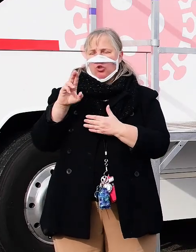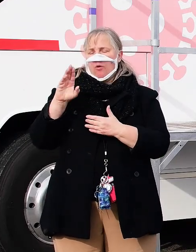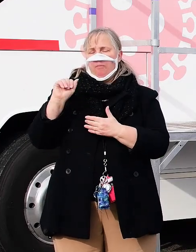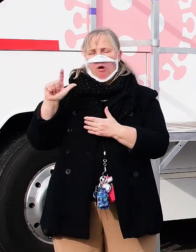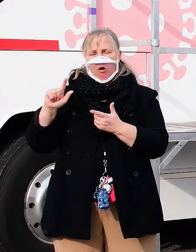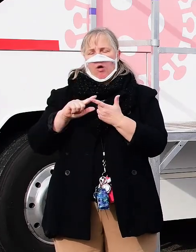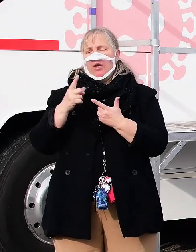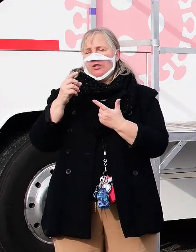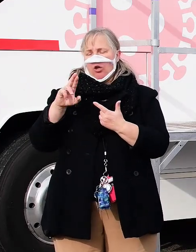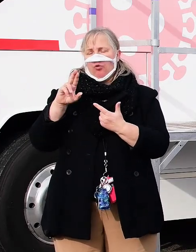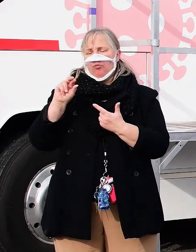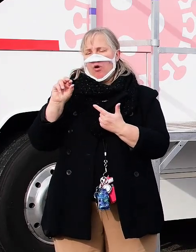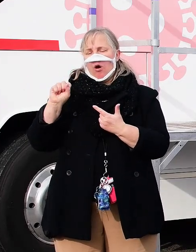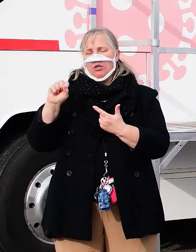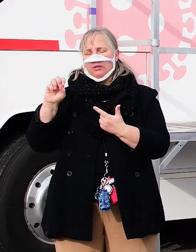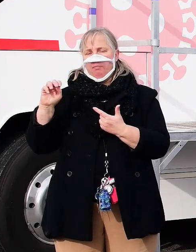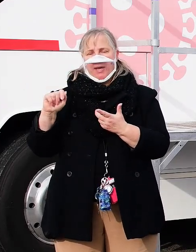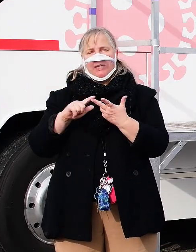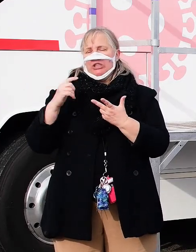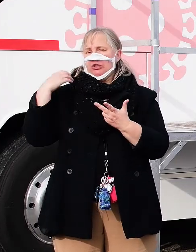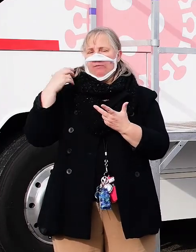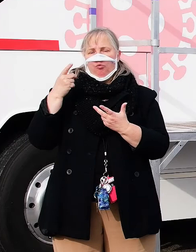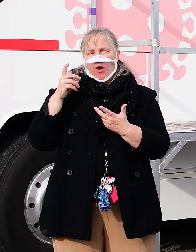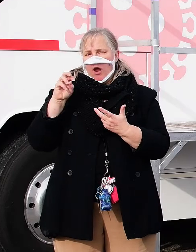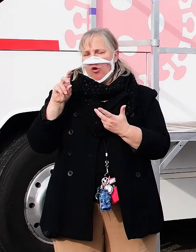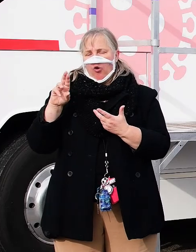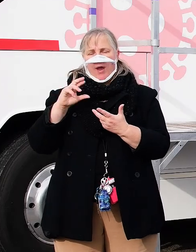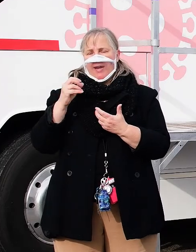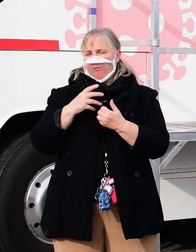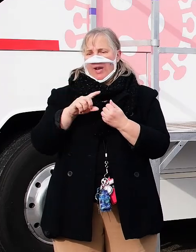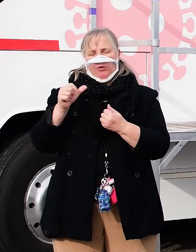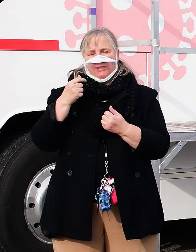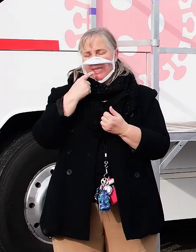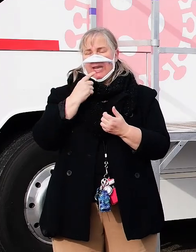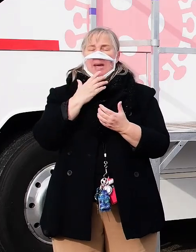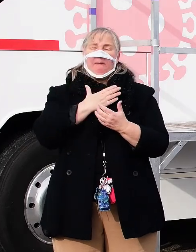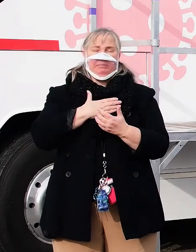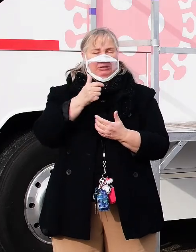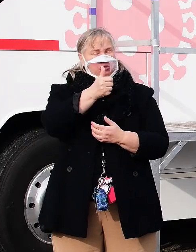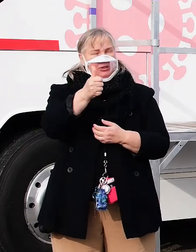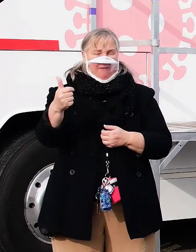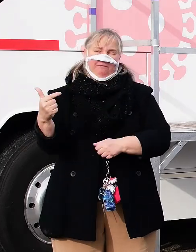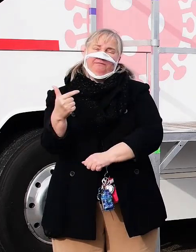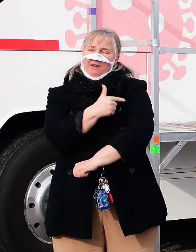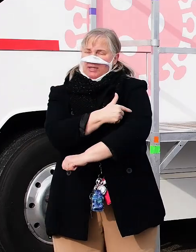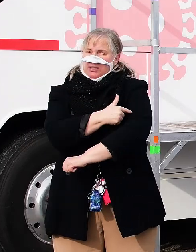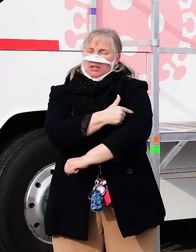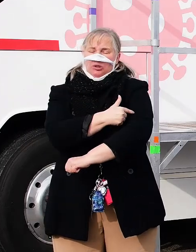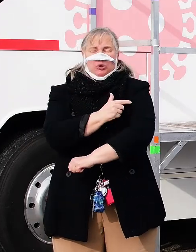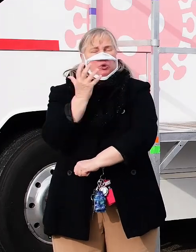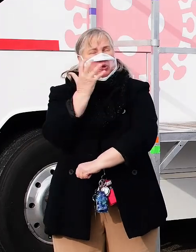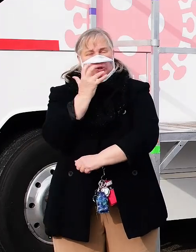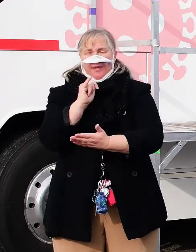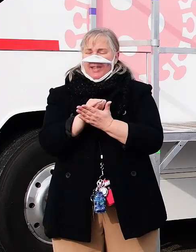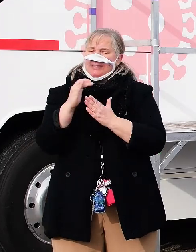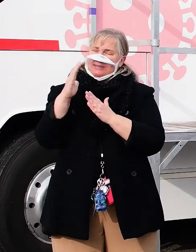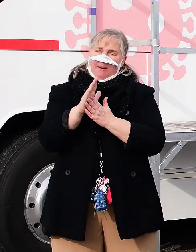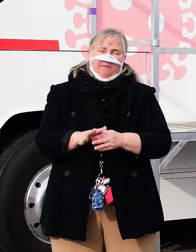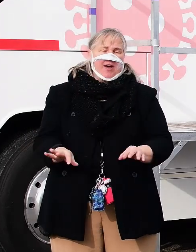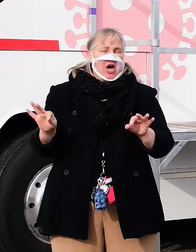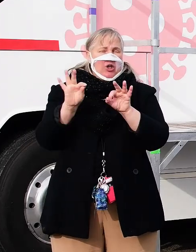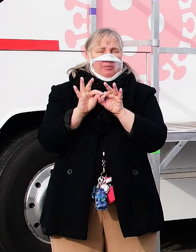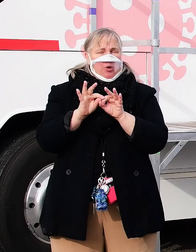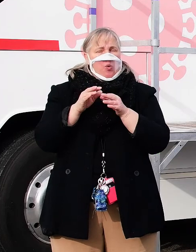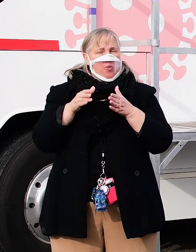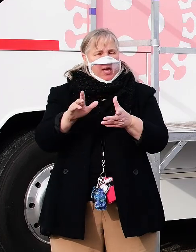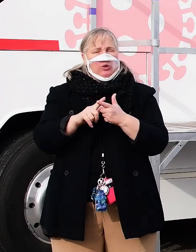Rossman, Chief Pryor, and everyone else has said. Please get vaccinated. That is our most valuable tool to defeat